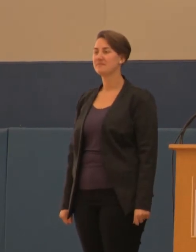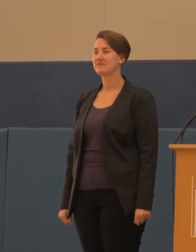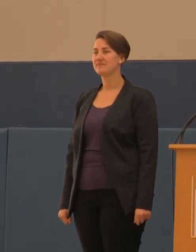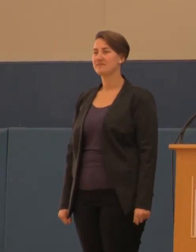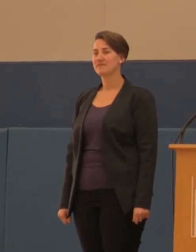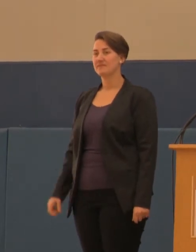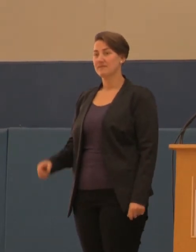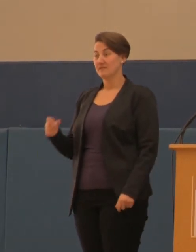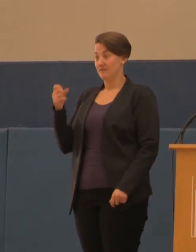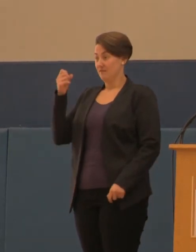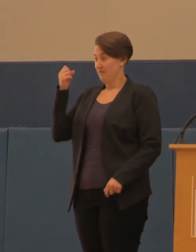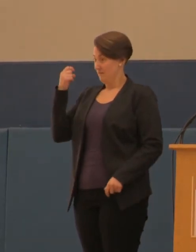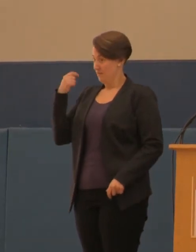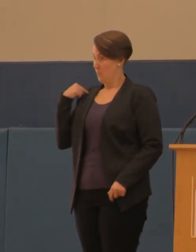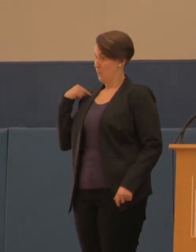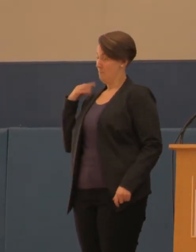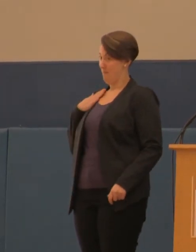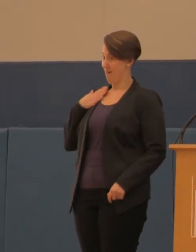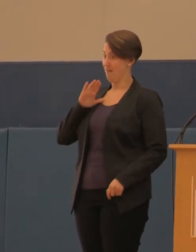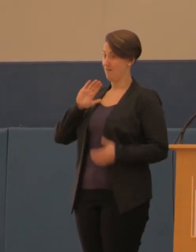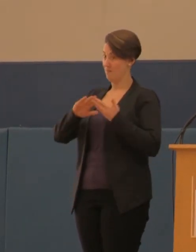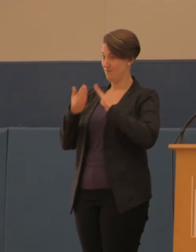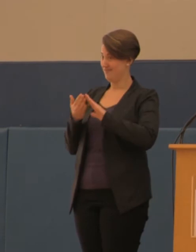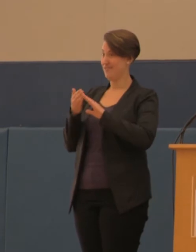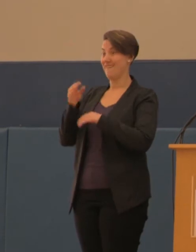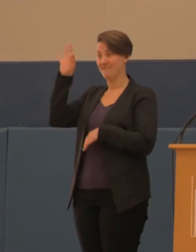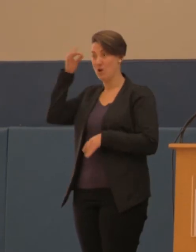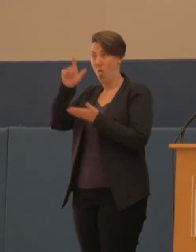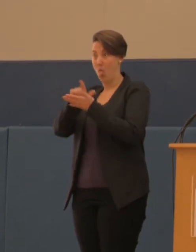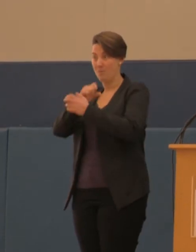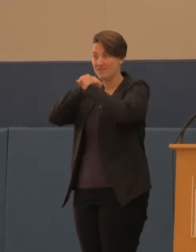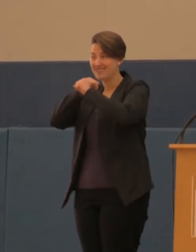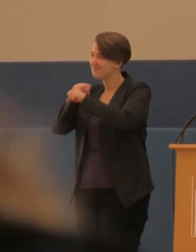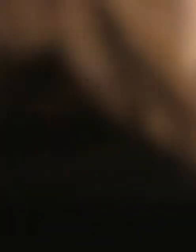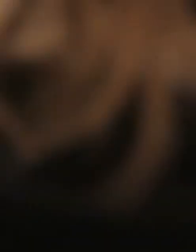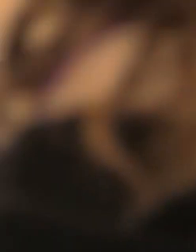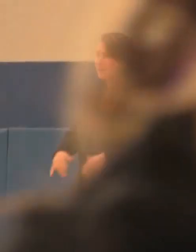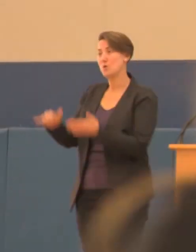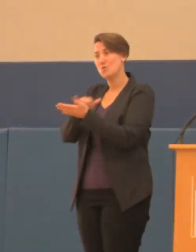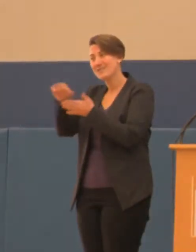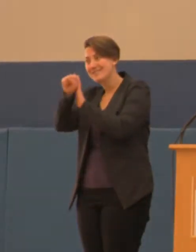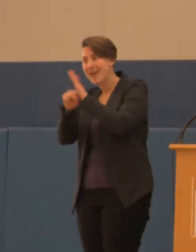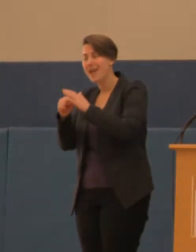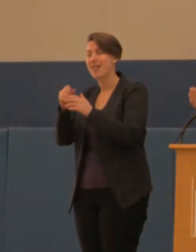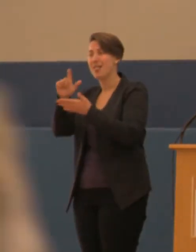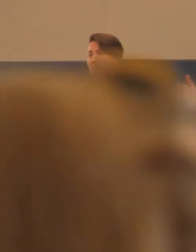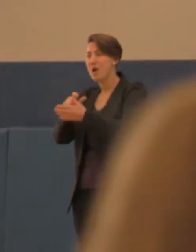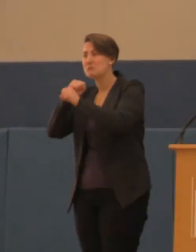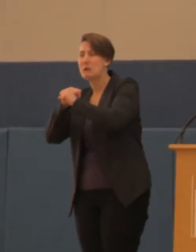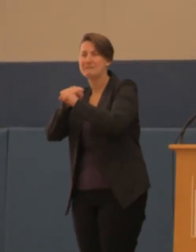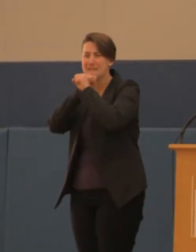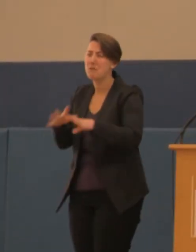We are not protected by any federal law. We're not protected by any New York State law. Oh yes, there are a